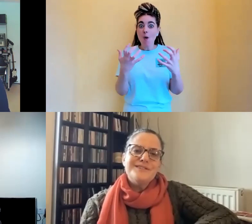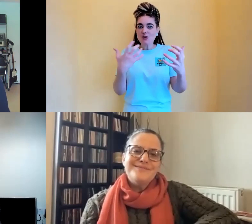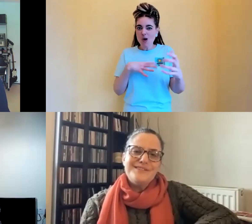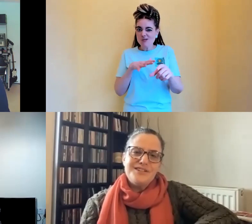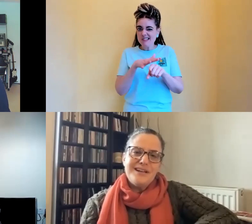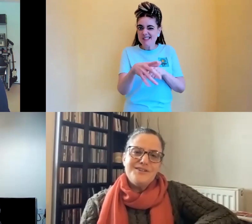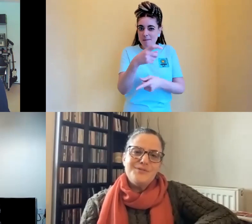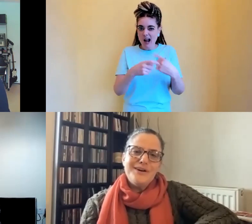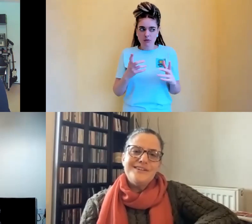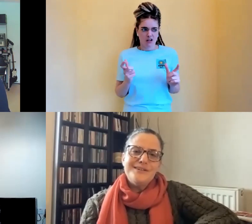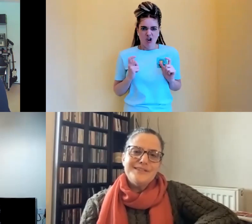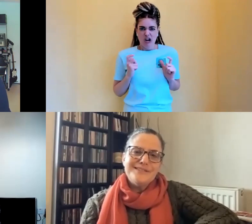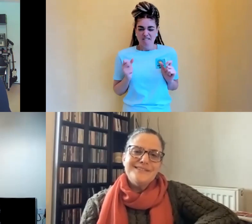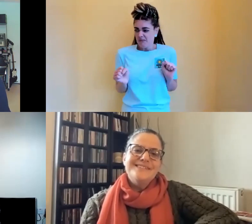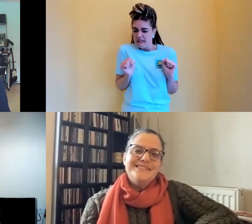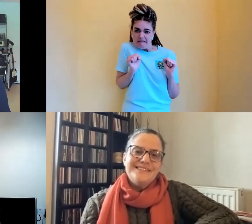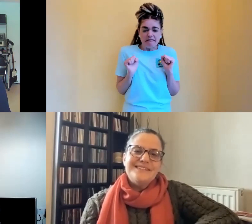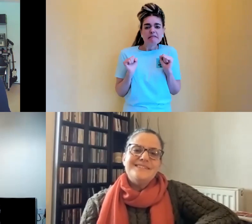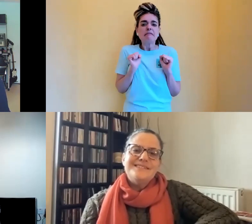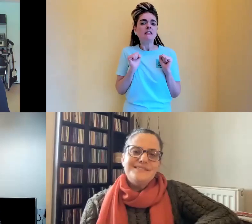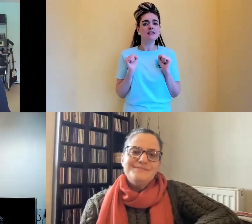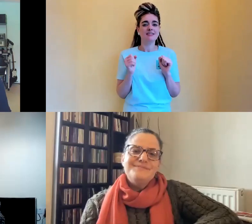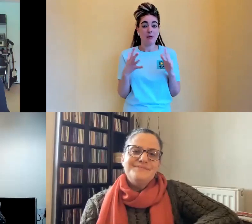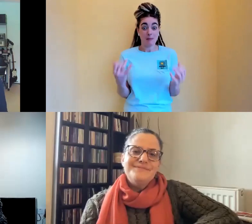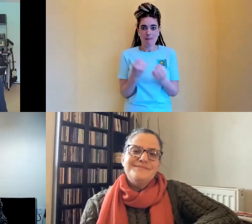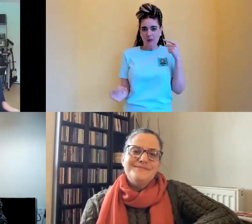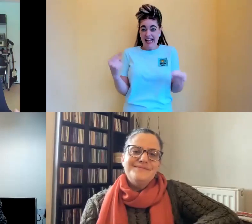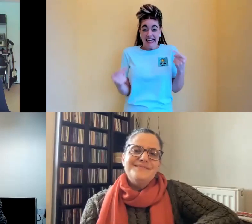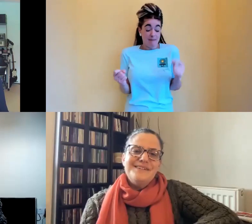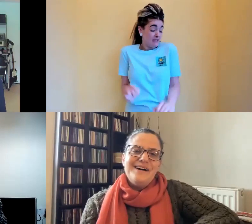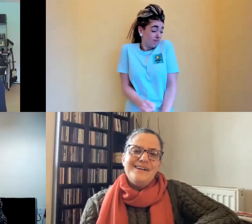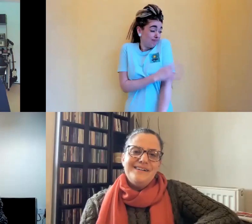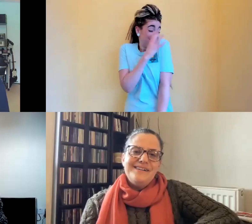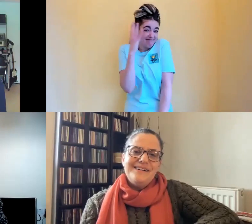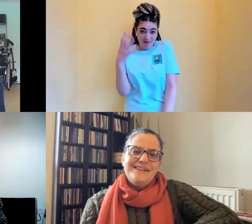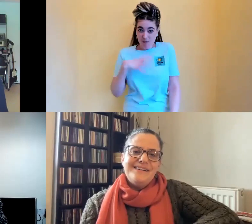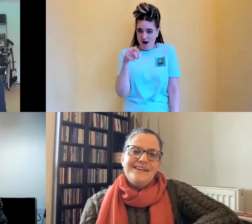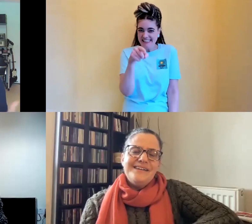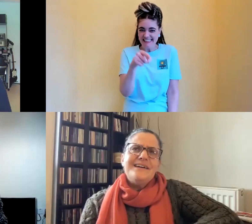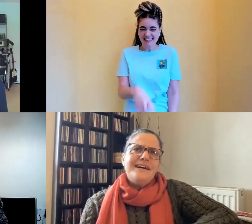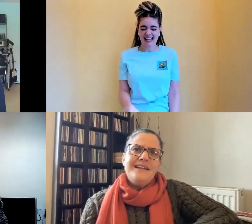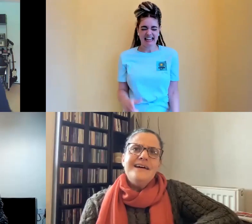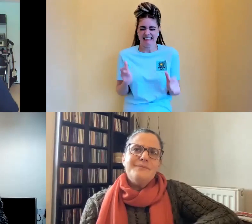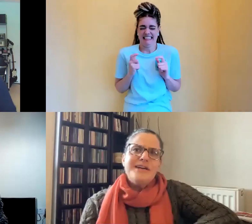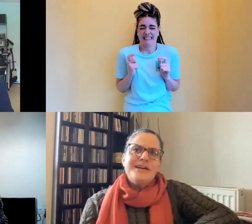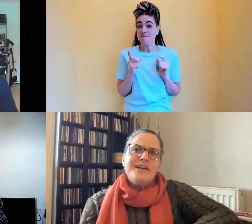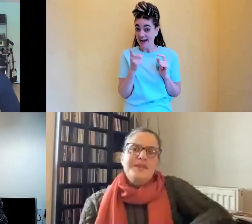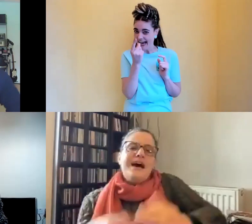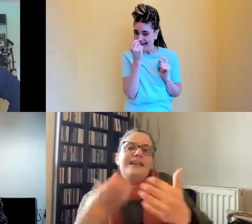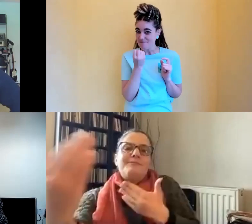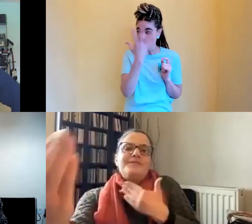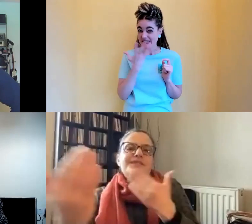them with a challenge to power dynamics. Yeah, I think that's a very good description. Discomfort and beauty. That really describes your work. I like very